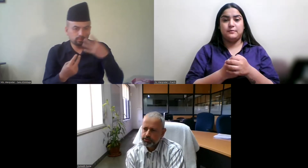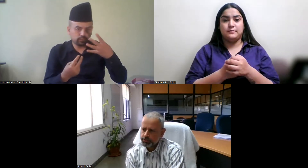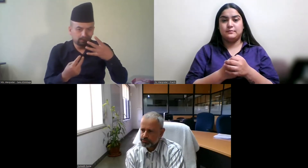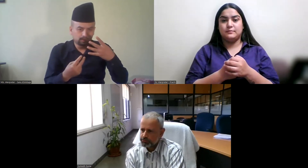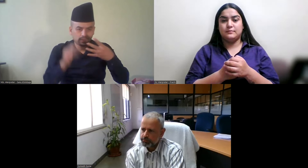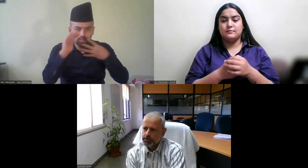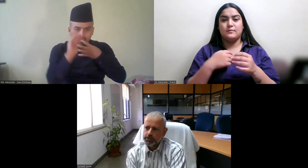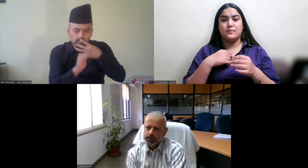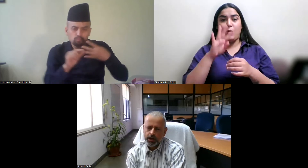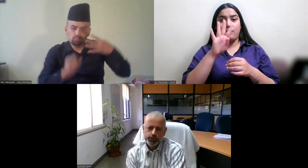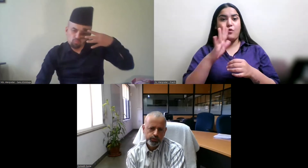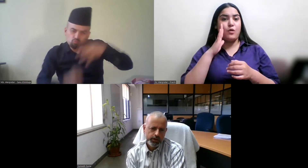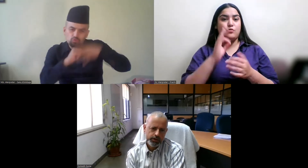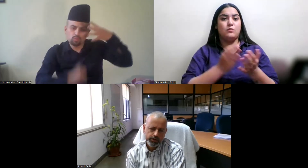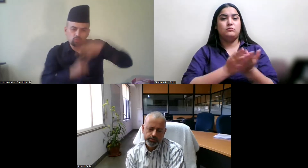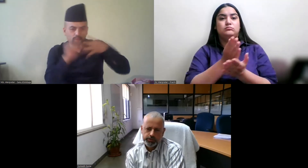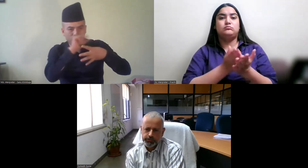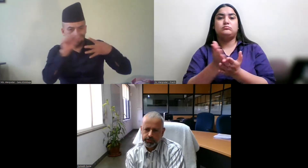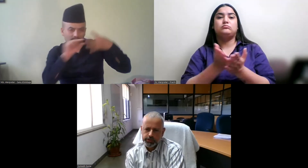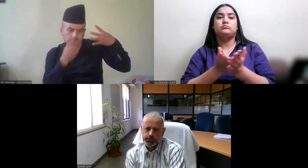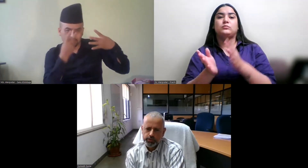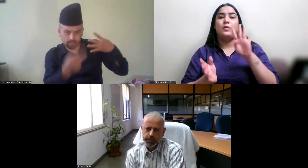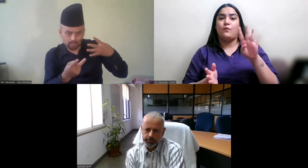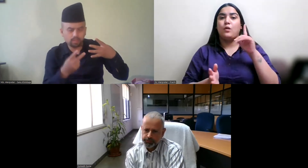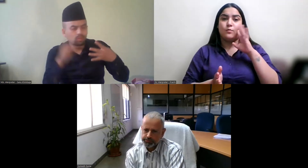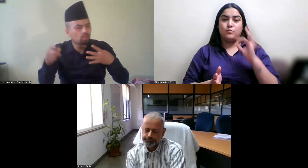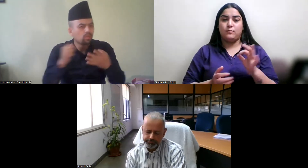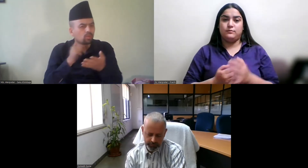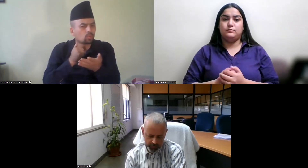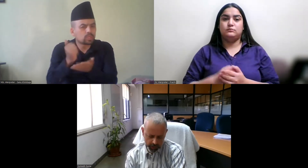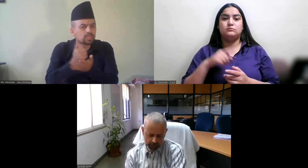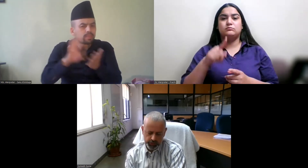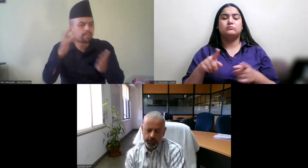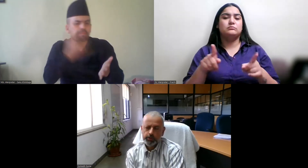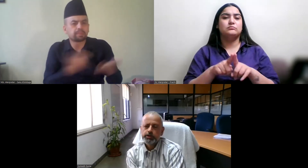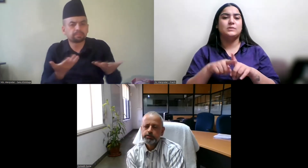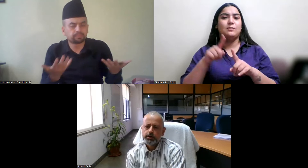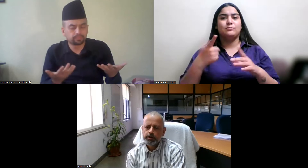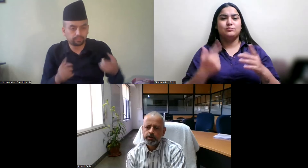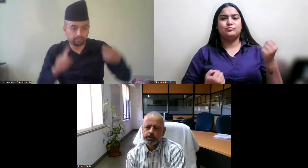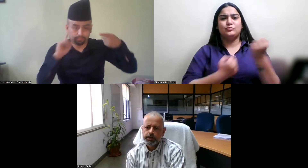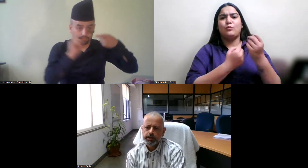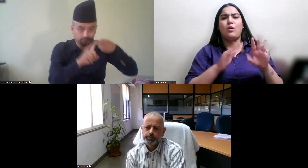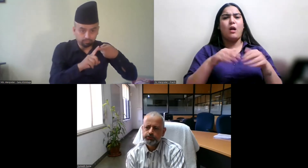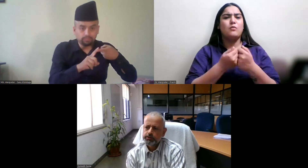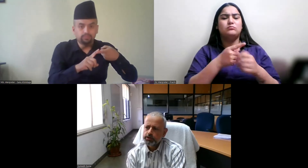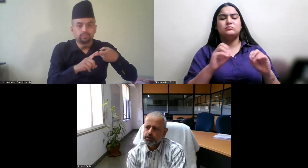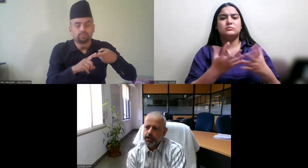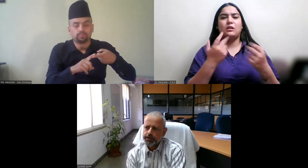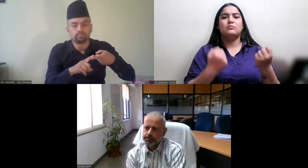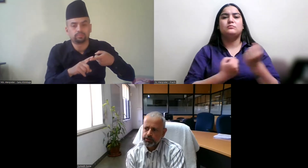crucial dimensions how this initiative helps. So number 1, it